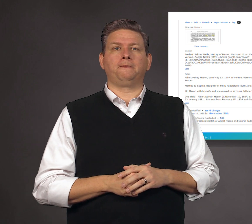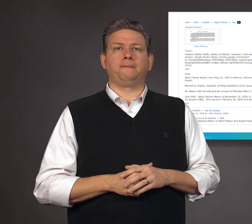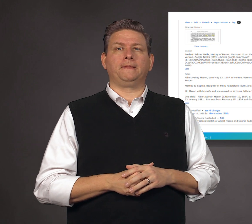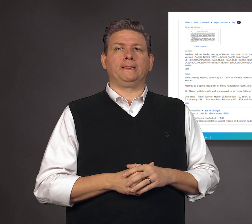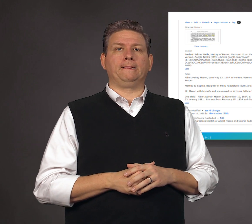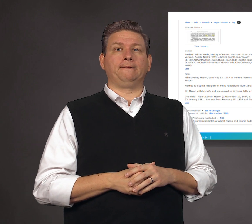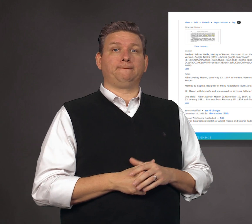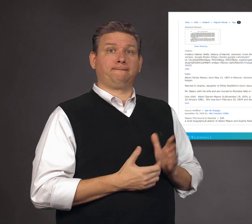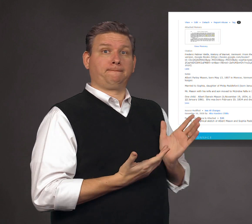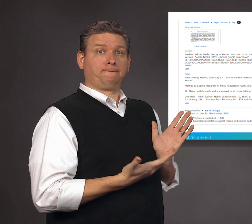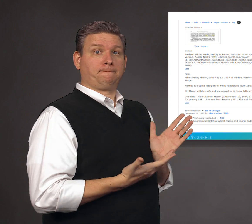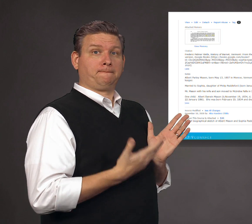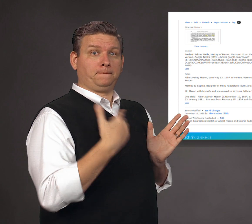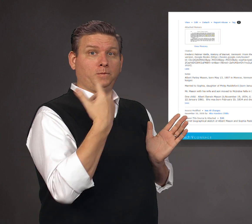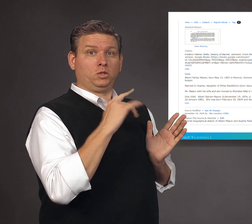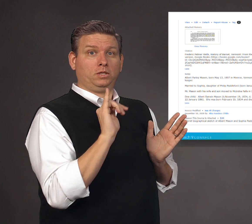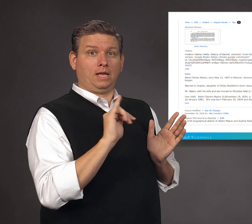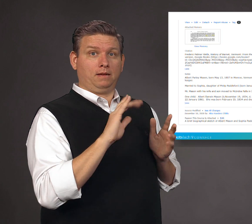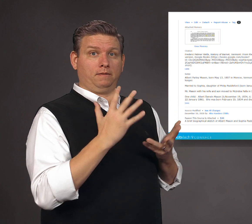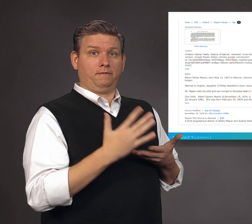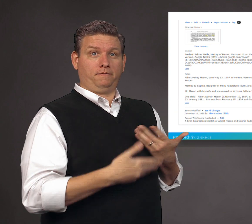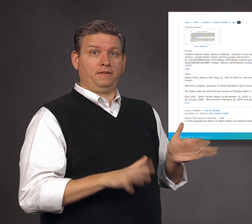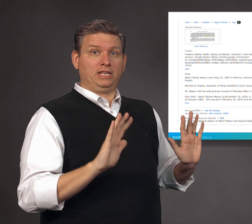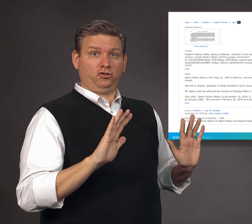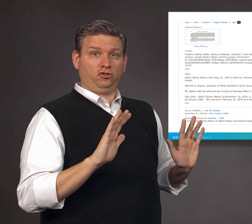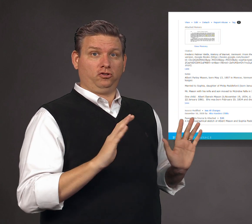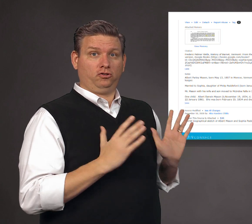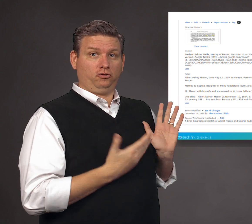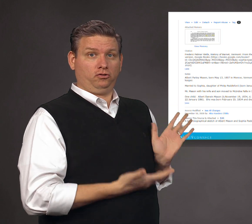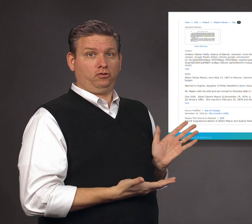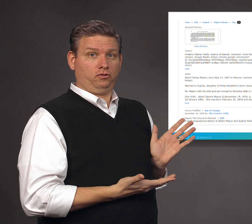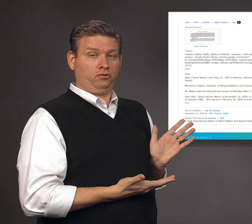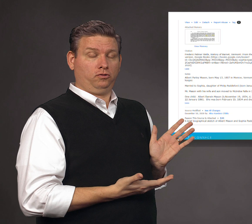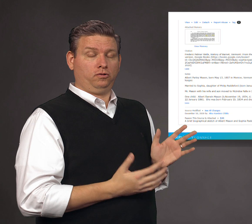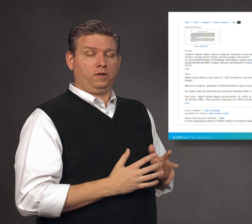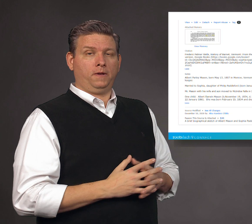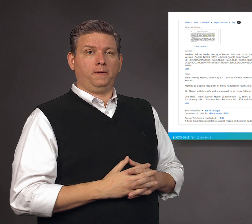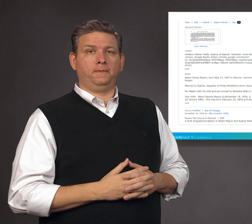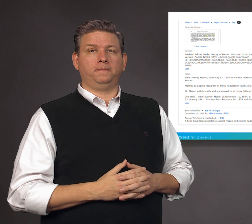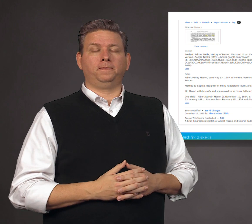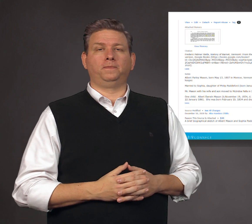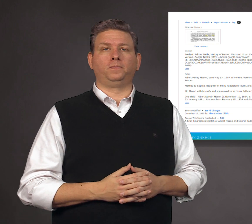This is what the source looks like after the process is complete.